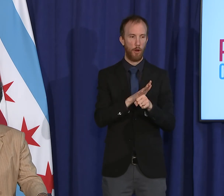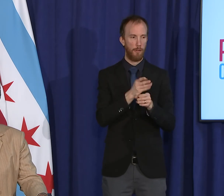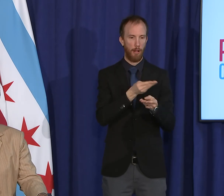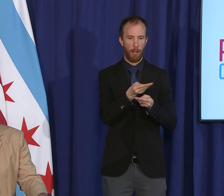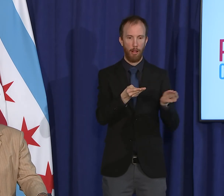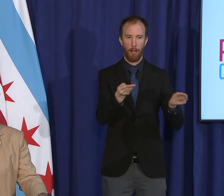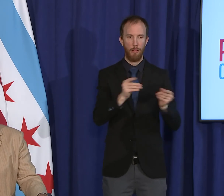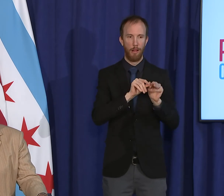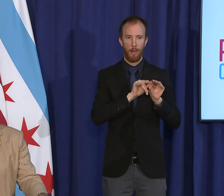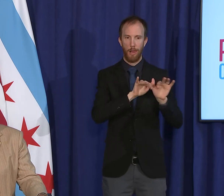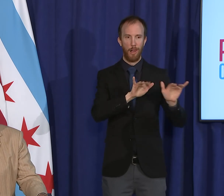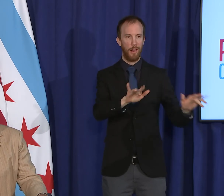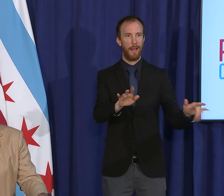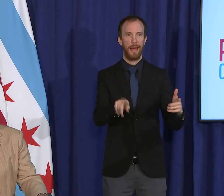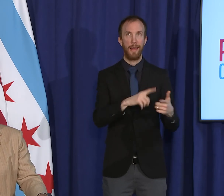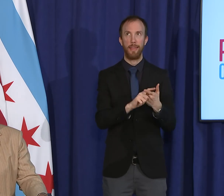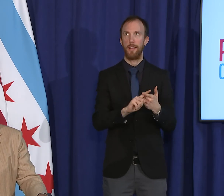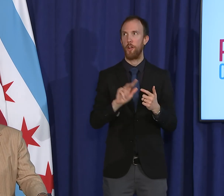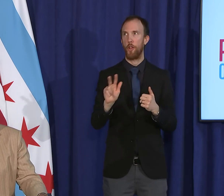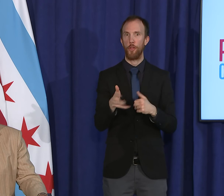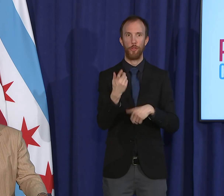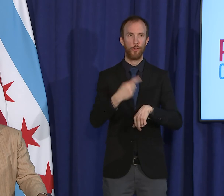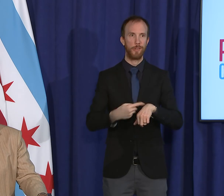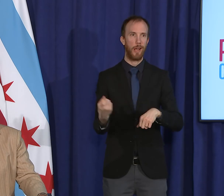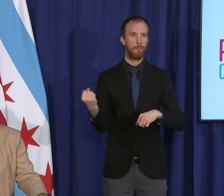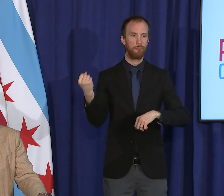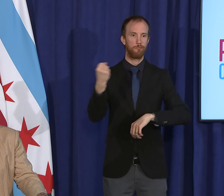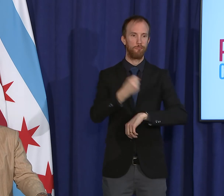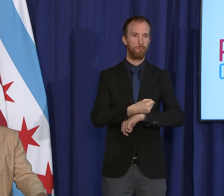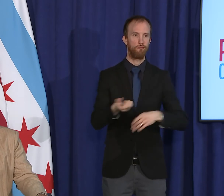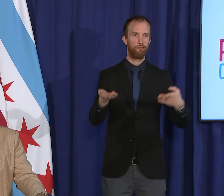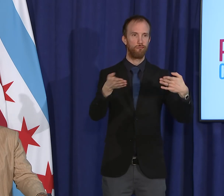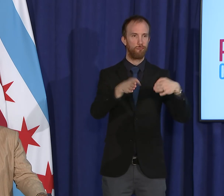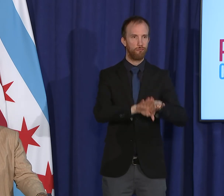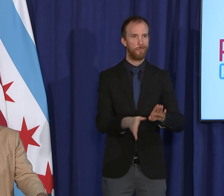to shut it down for a third time. I don't want to do that.